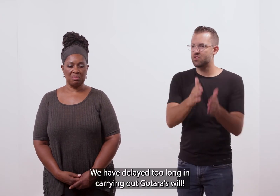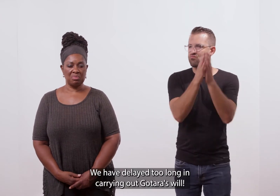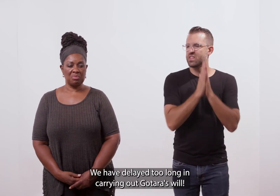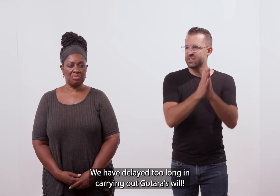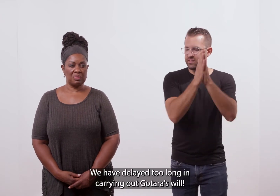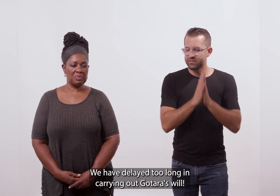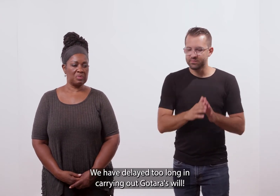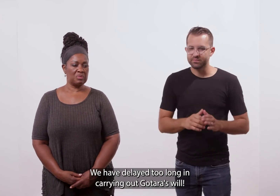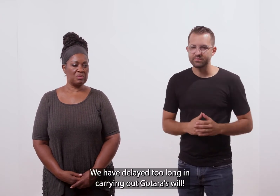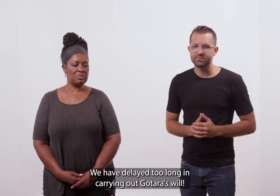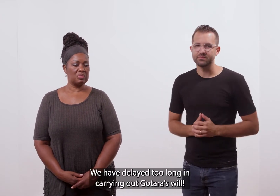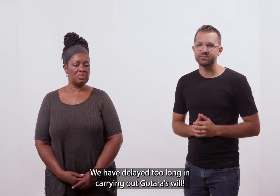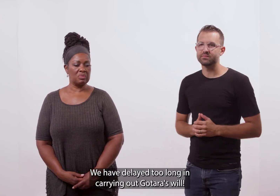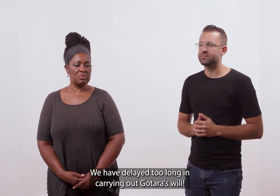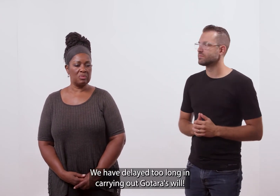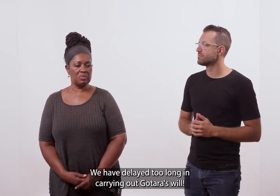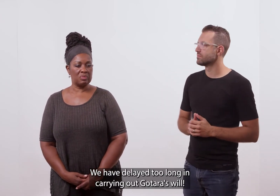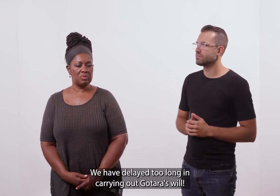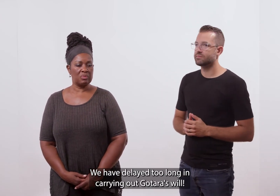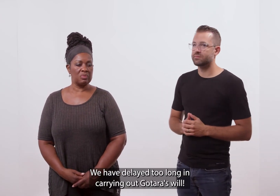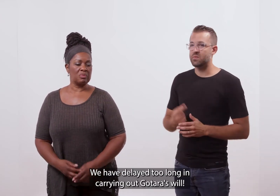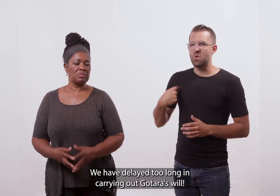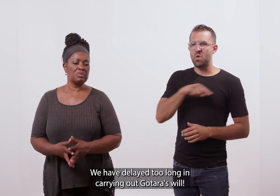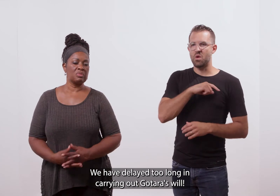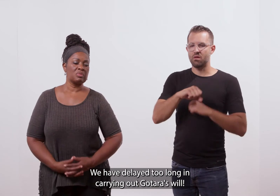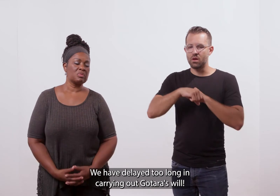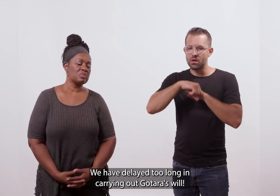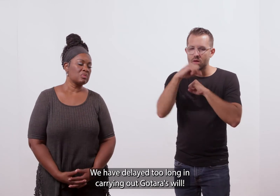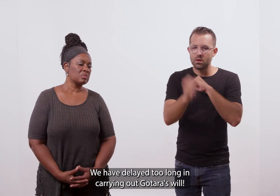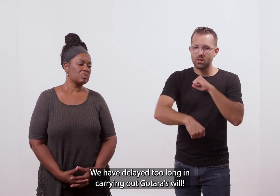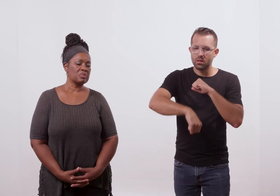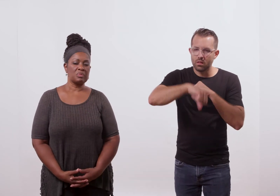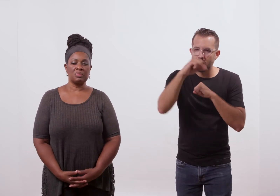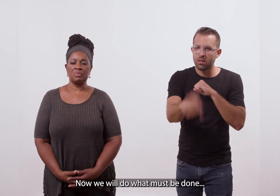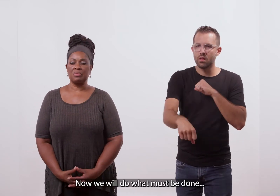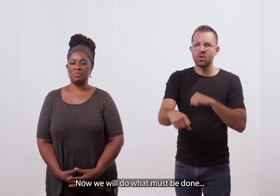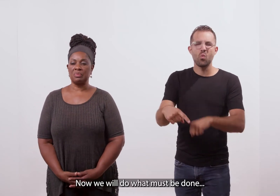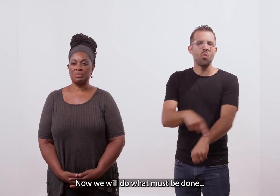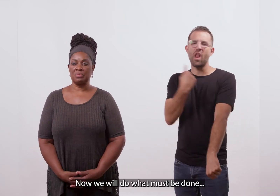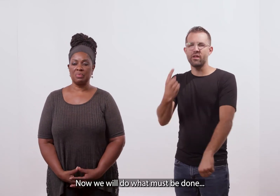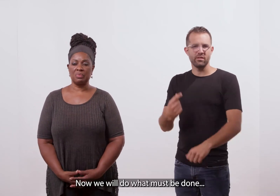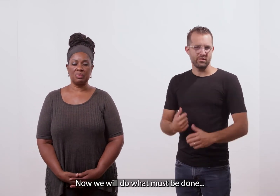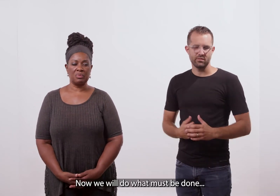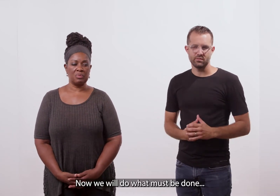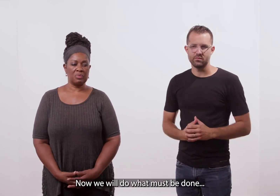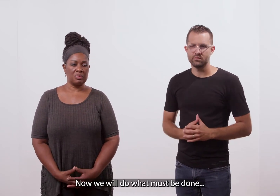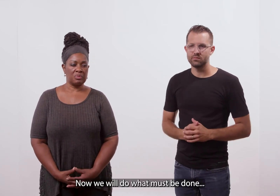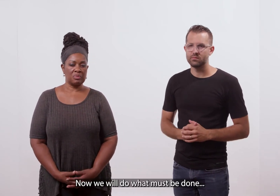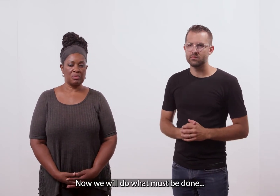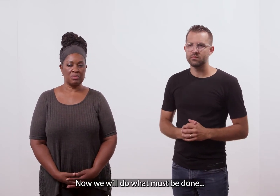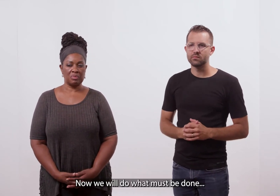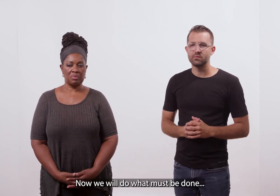We have delayed too long in carrying out Gotara's will. Now, we will